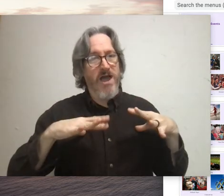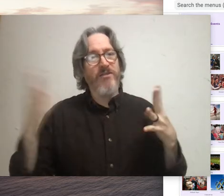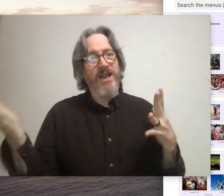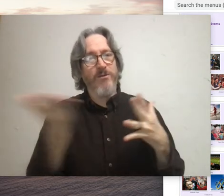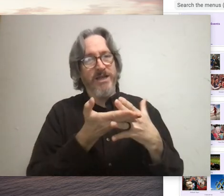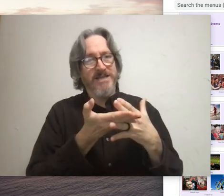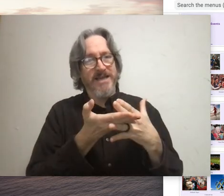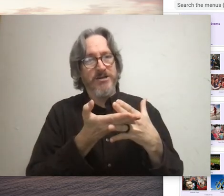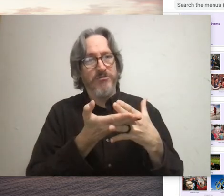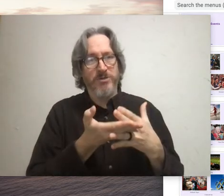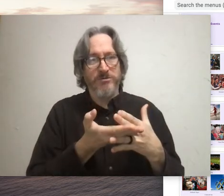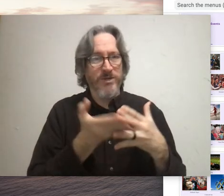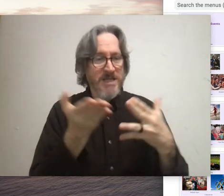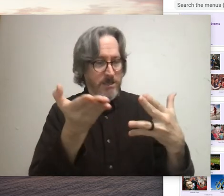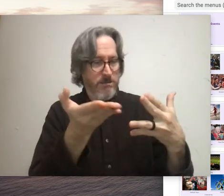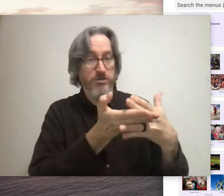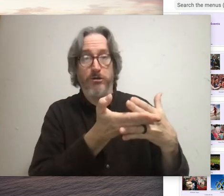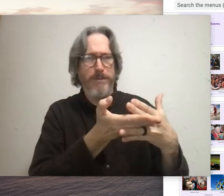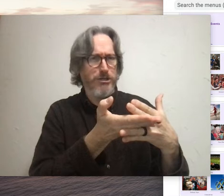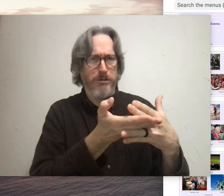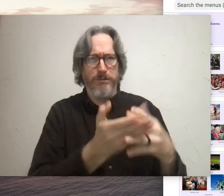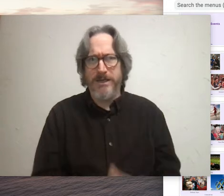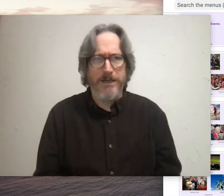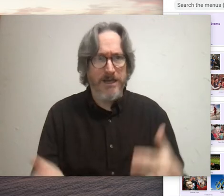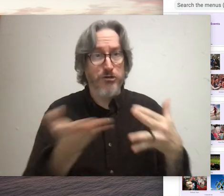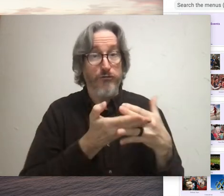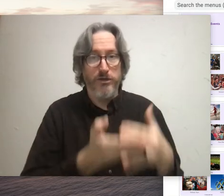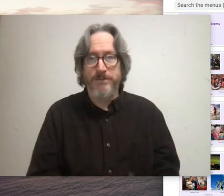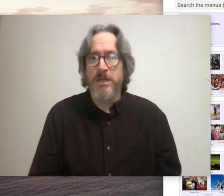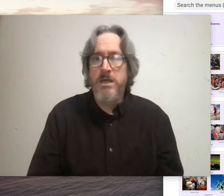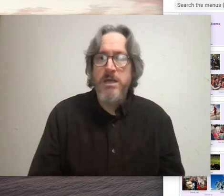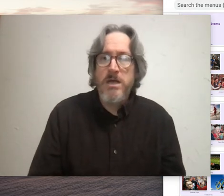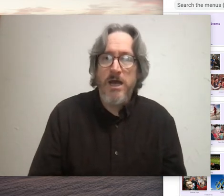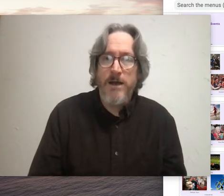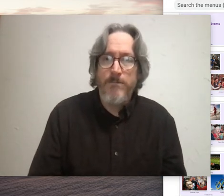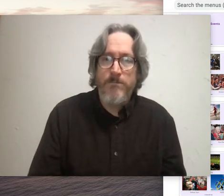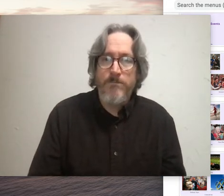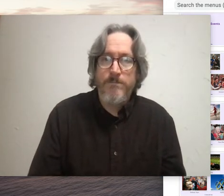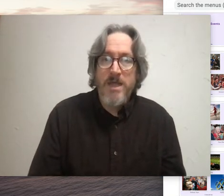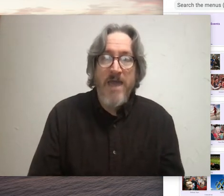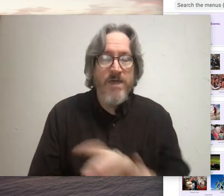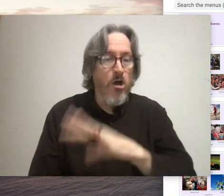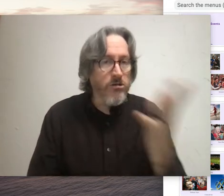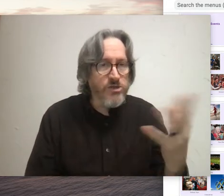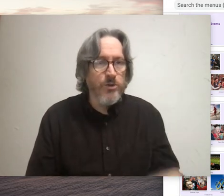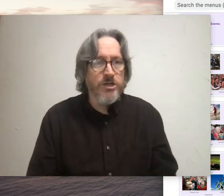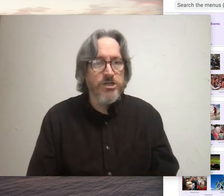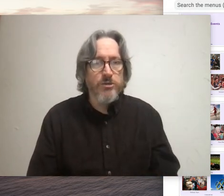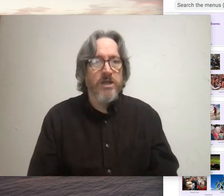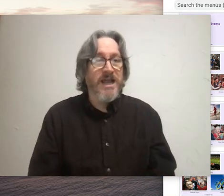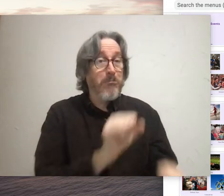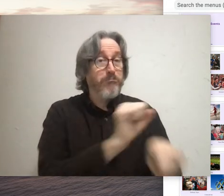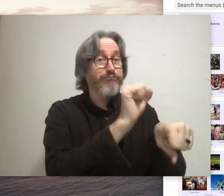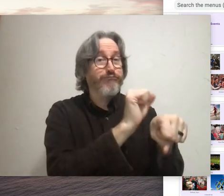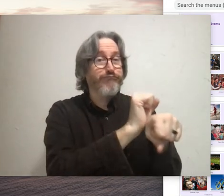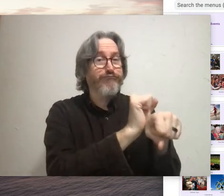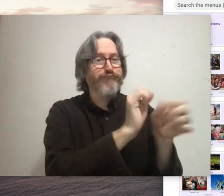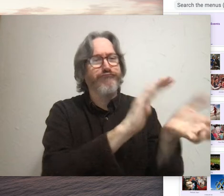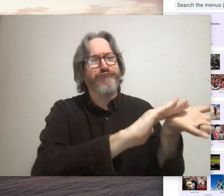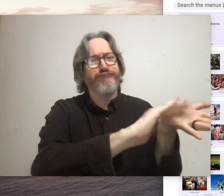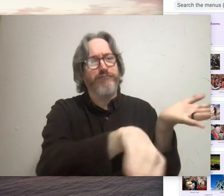for the holiday, we take an interruption. We take an intermission. We take an interval. And then also you can do like